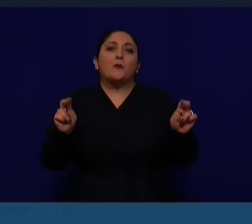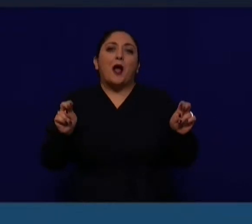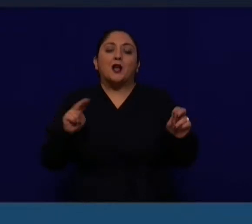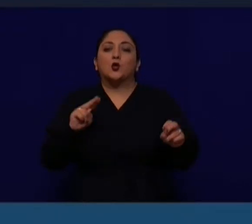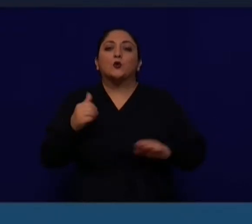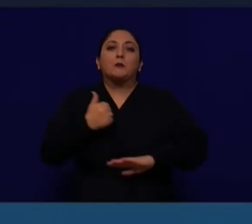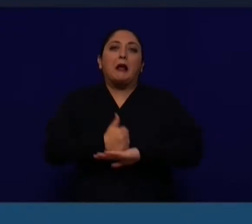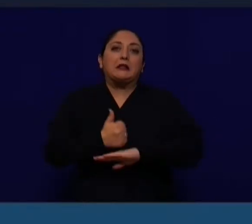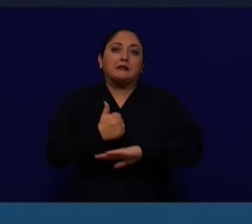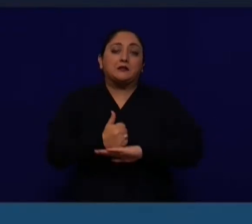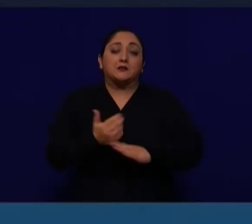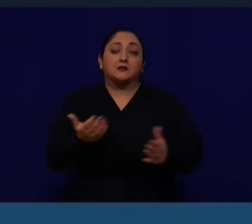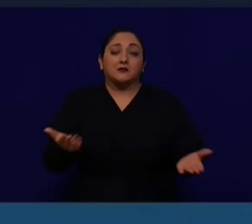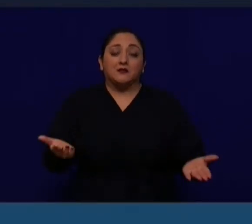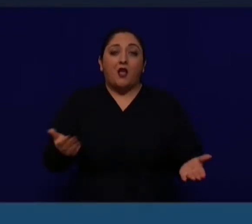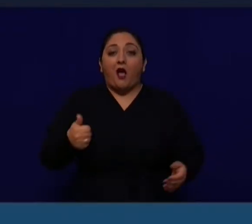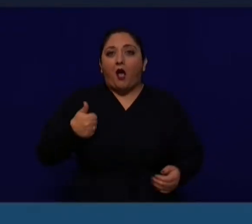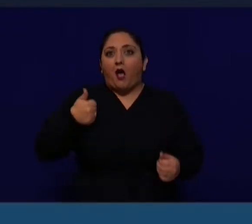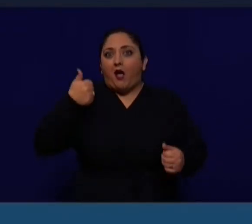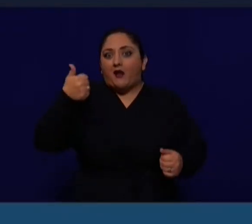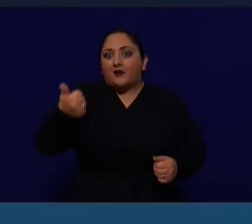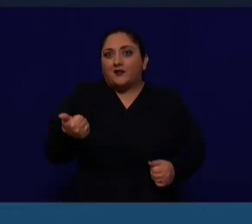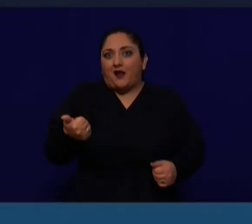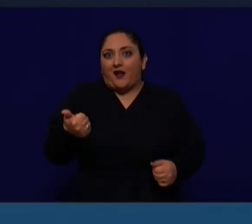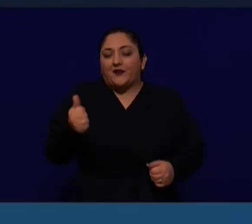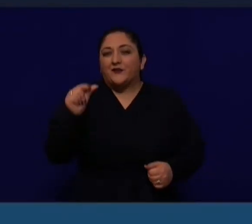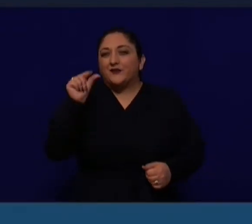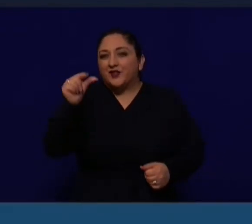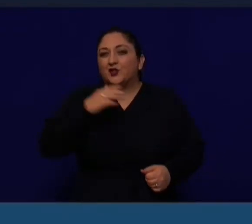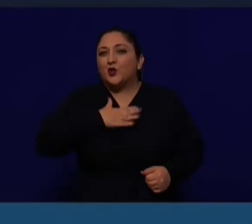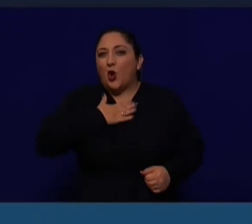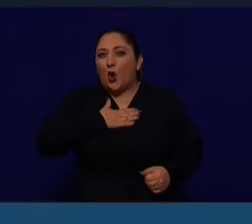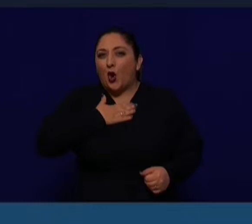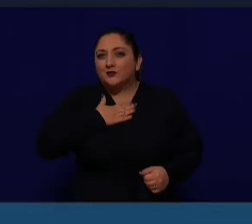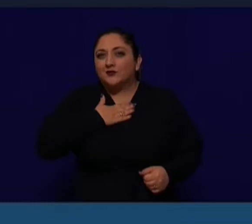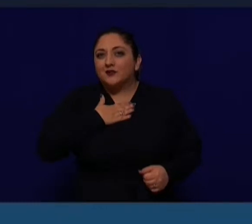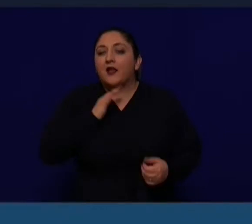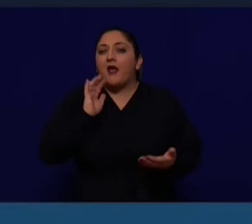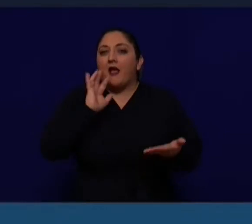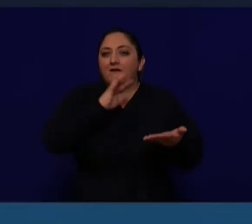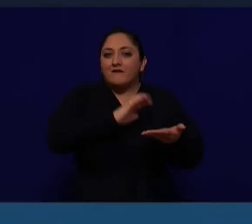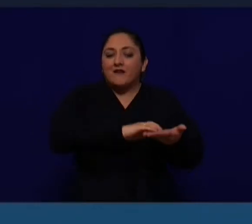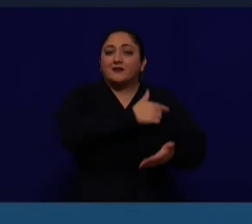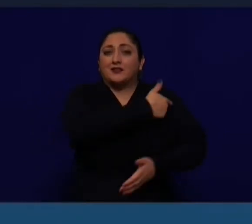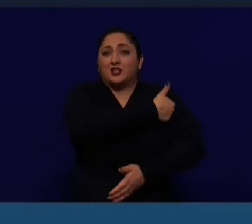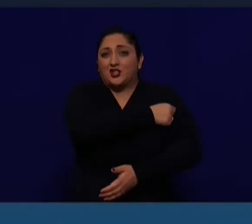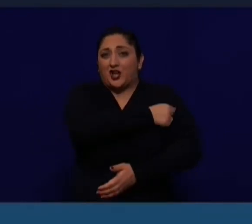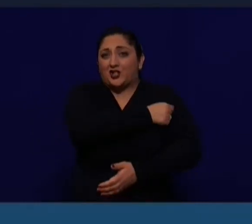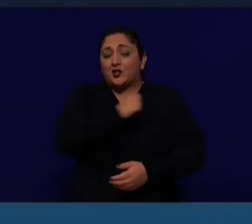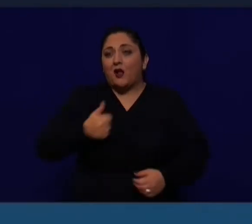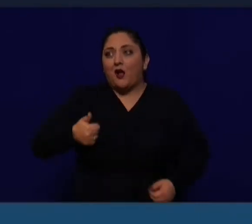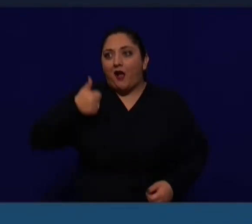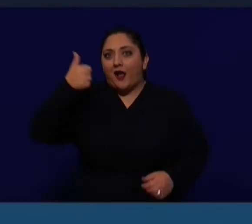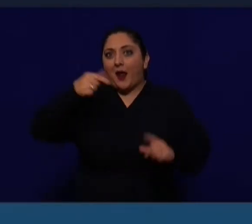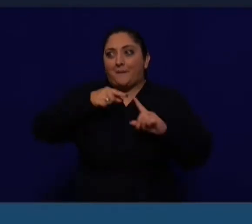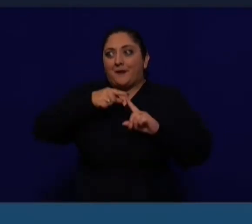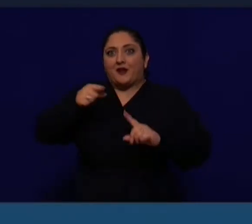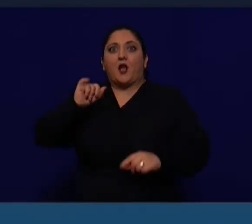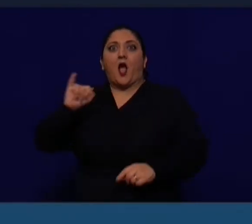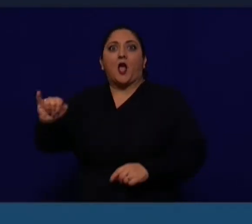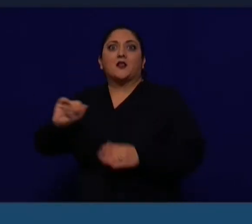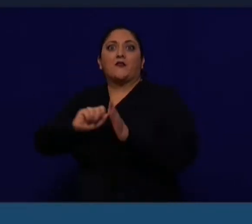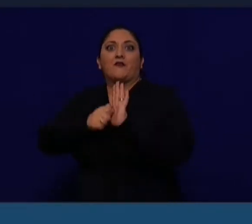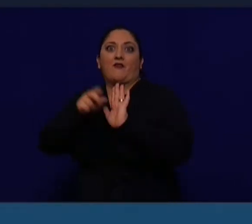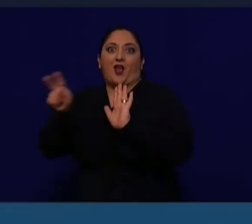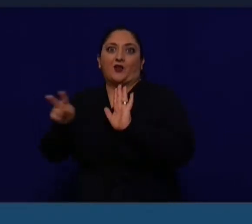jekk tqabbel ma x'jiġri permezz tal-COVID, dawk huma side effects li huma minimi ħafna u allura m'għandhomx